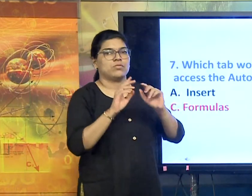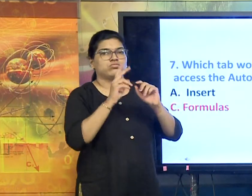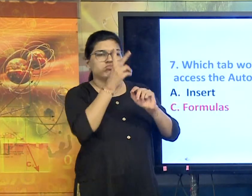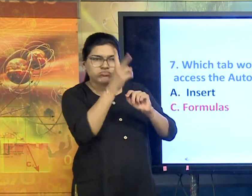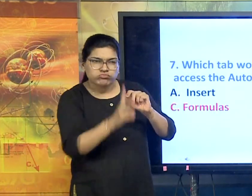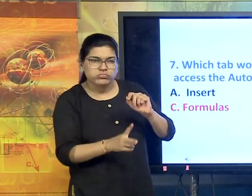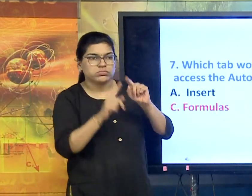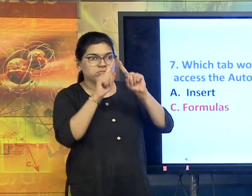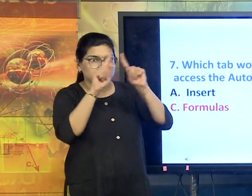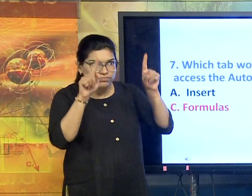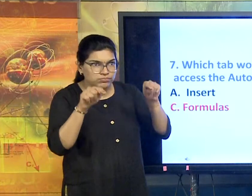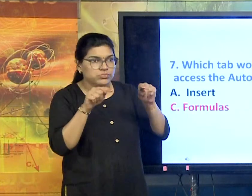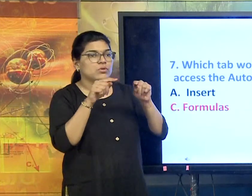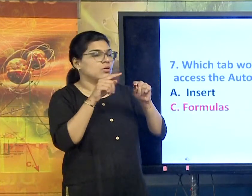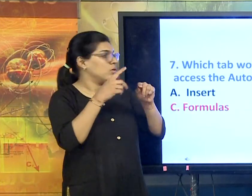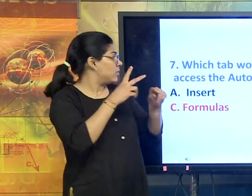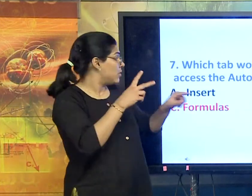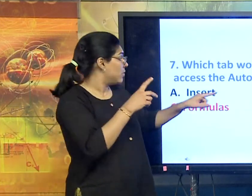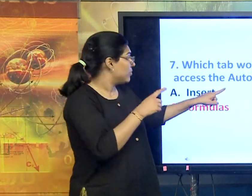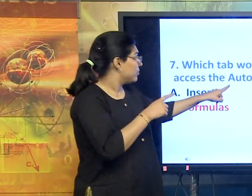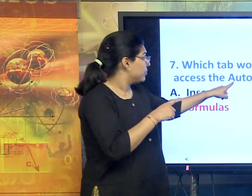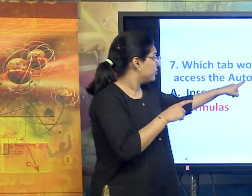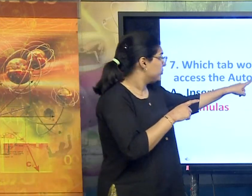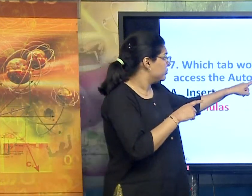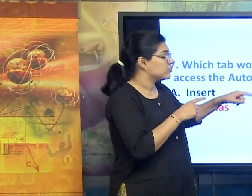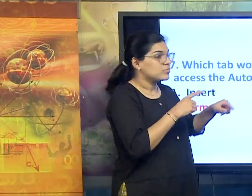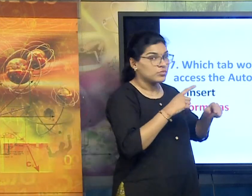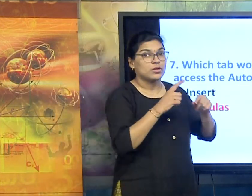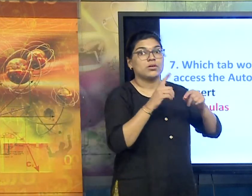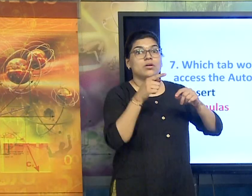So auto sum feature will come under the formulas button.